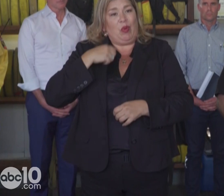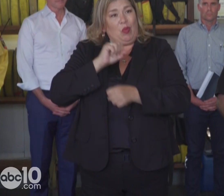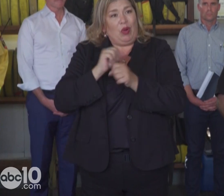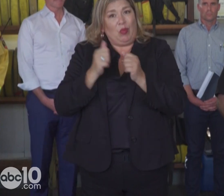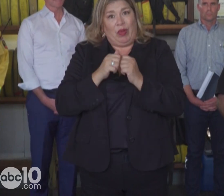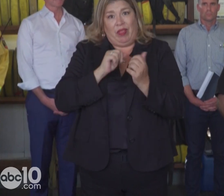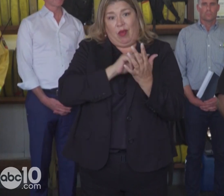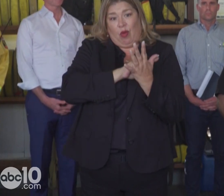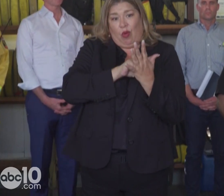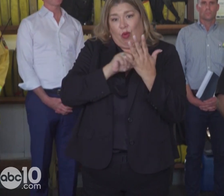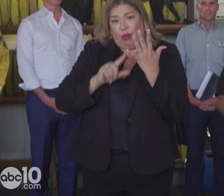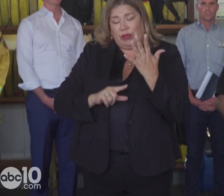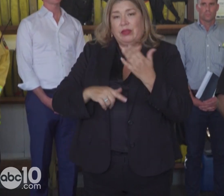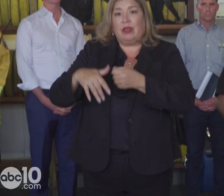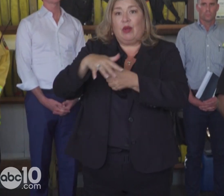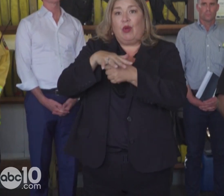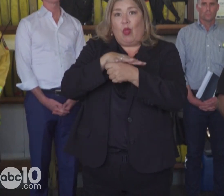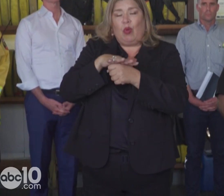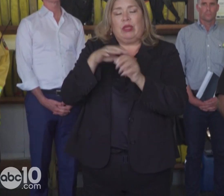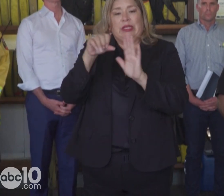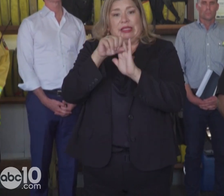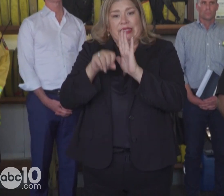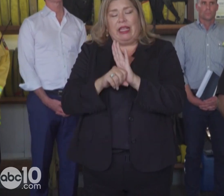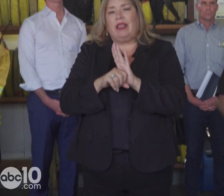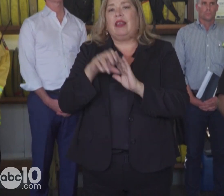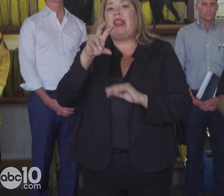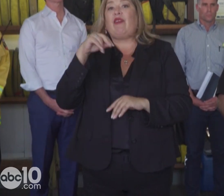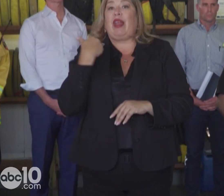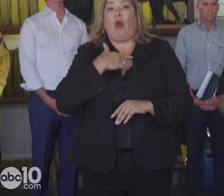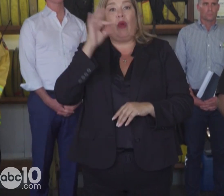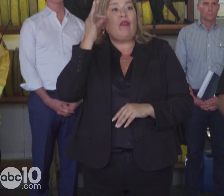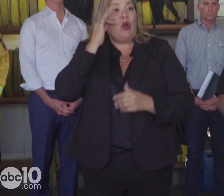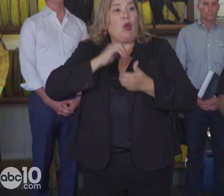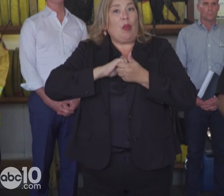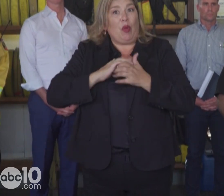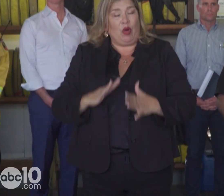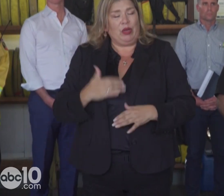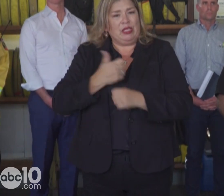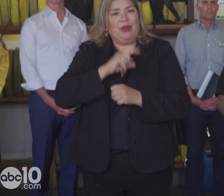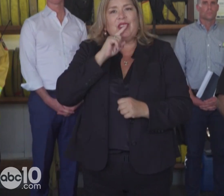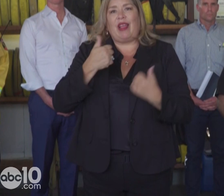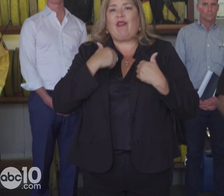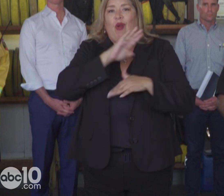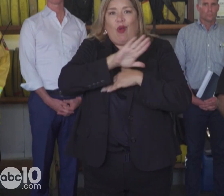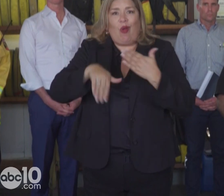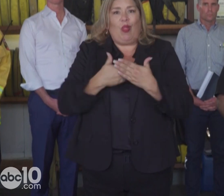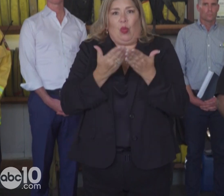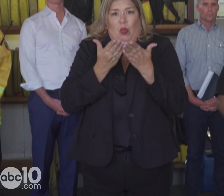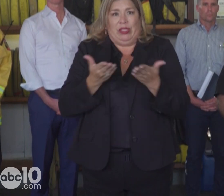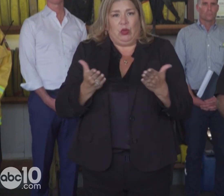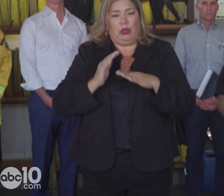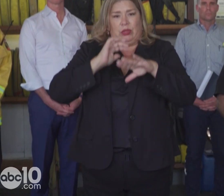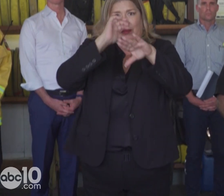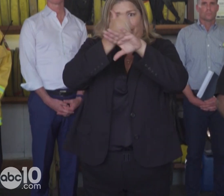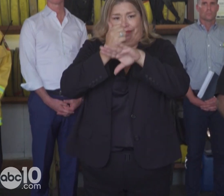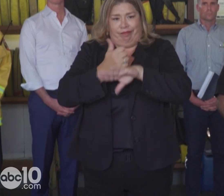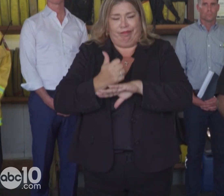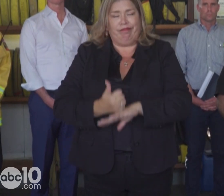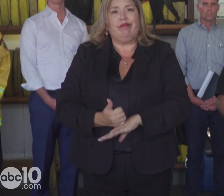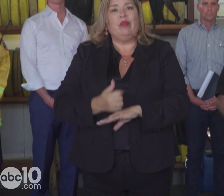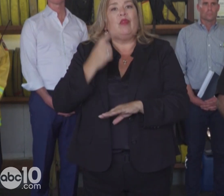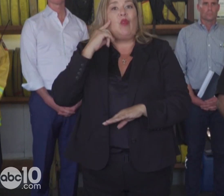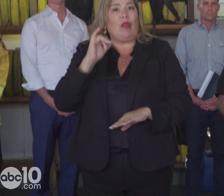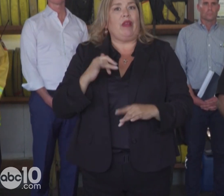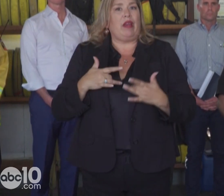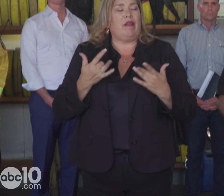entities, local and state, and even our federal partners, to ensure that we have all the resources in place for